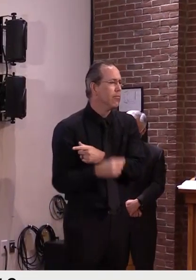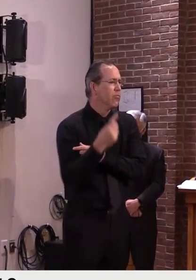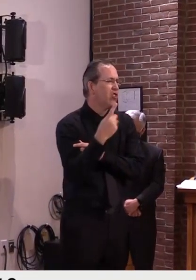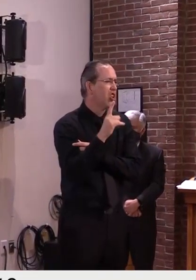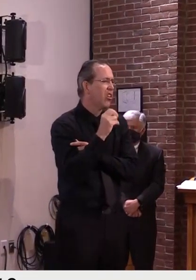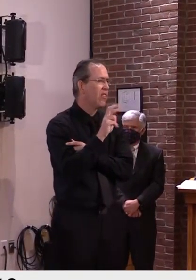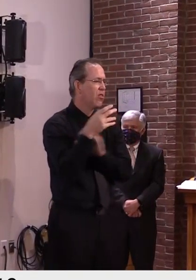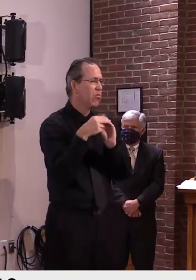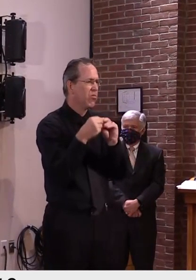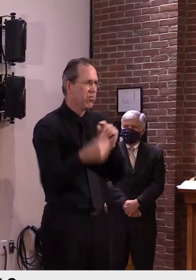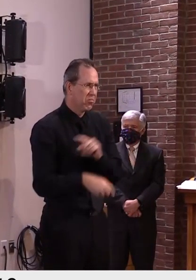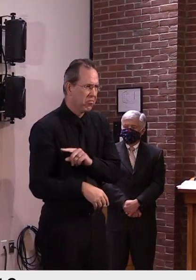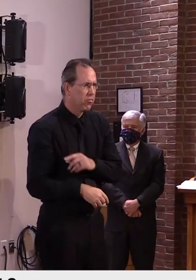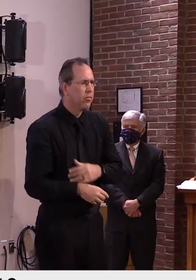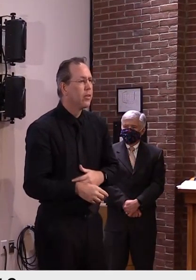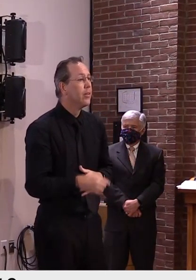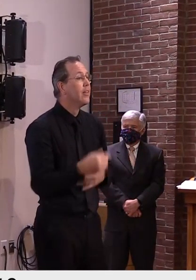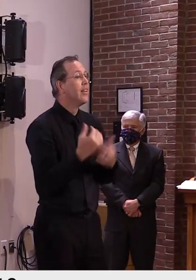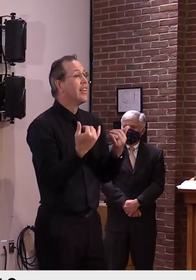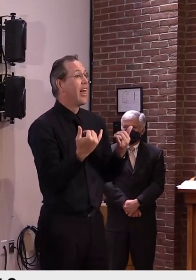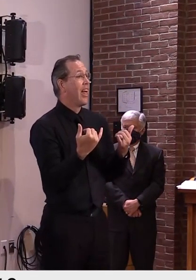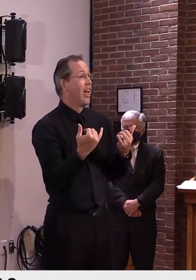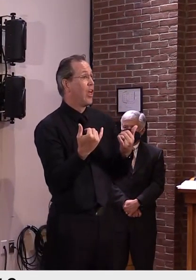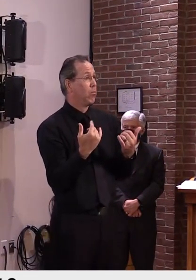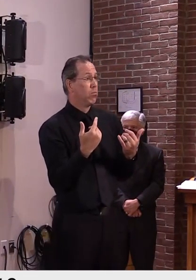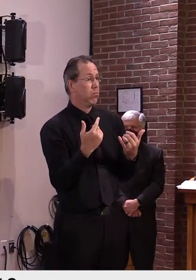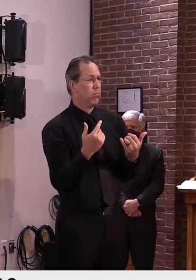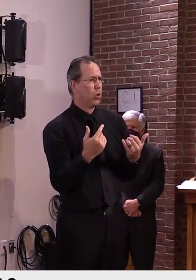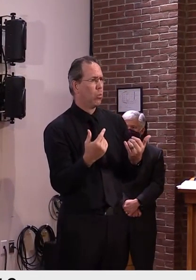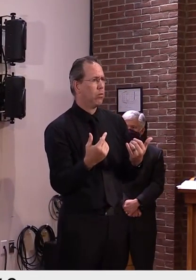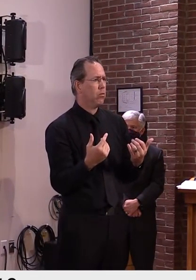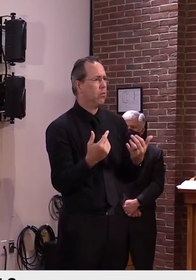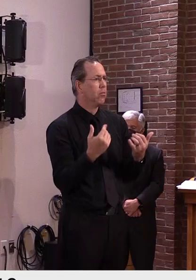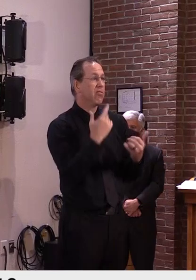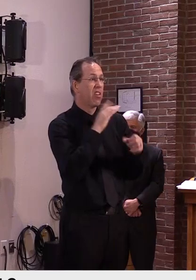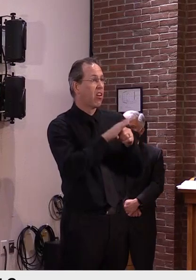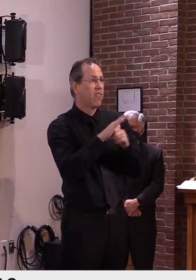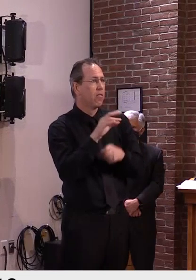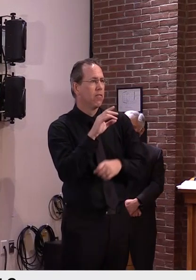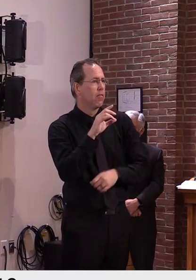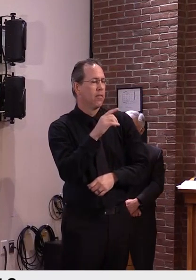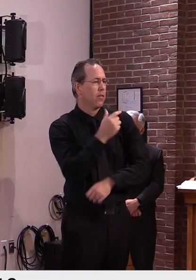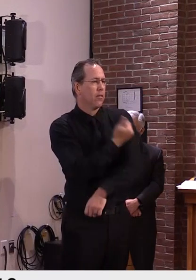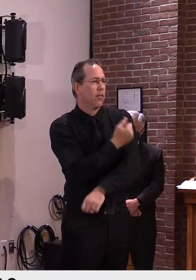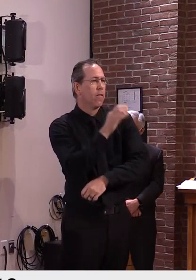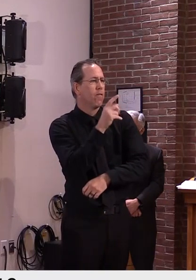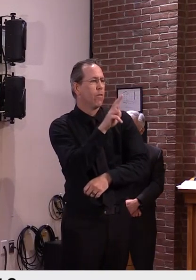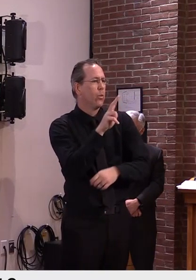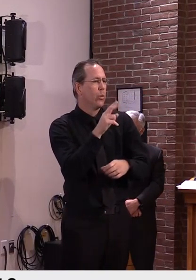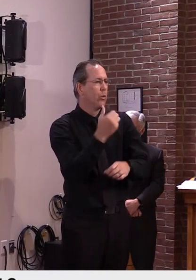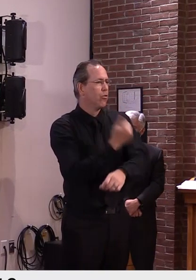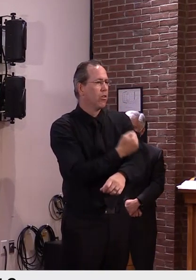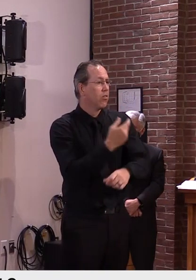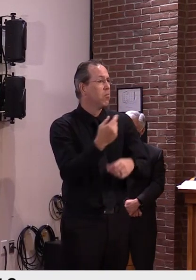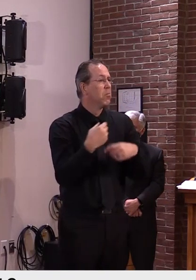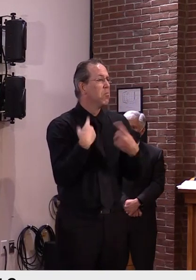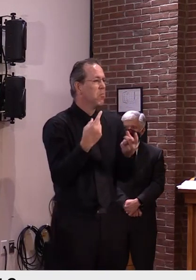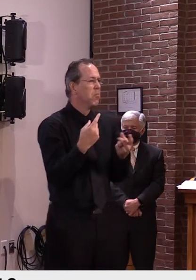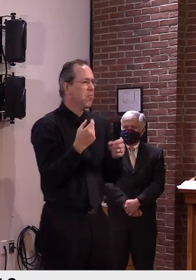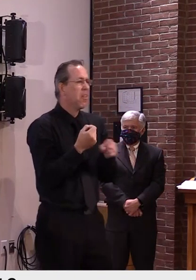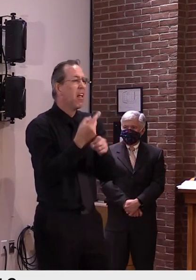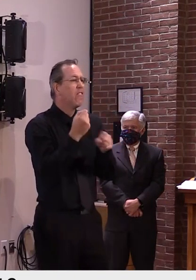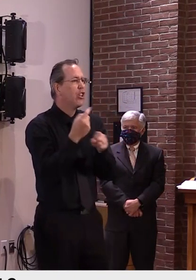Today, the answer is no, but that's in a typical year as well. But certainly